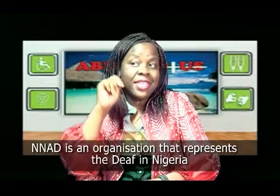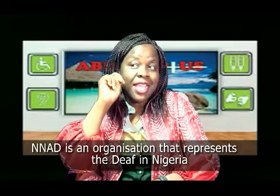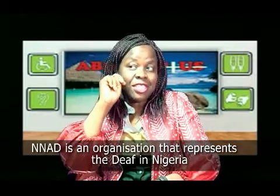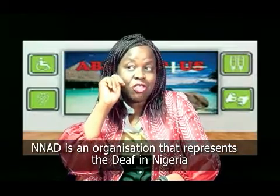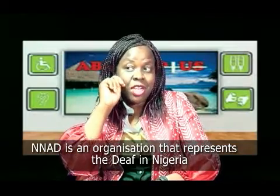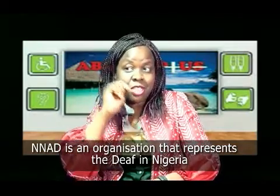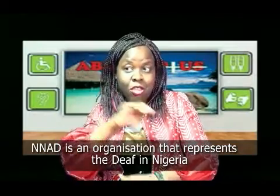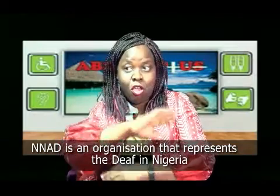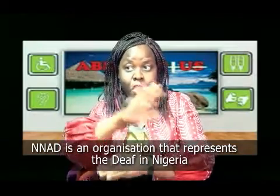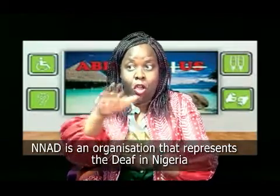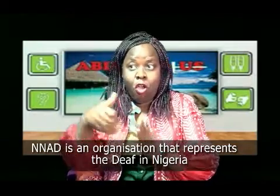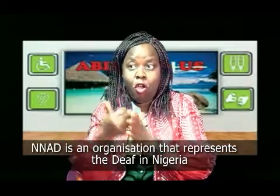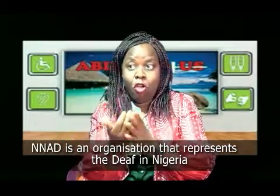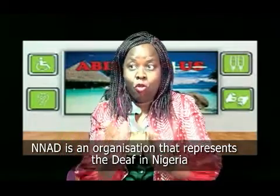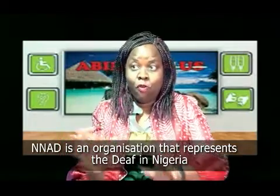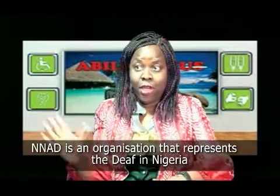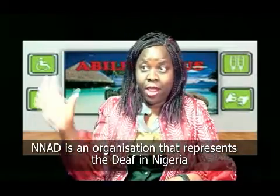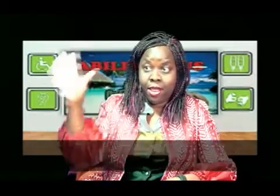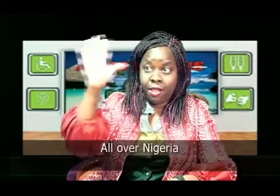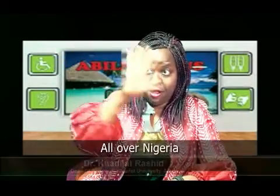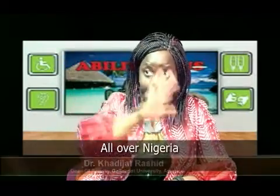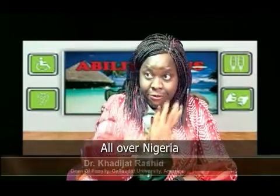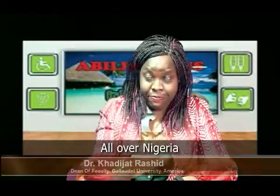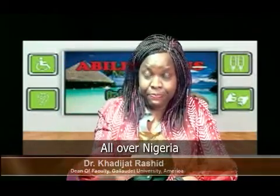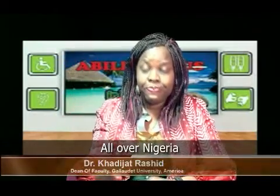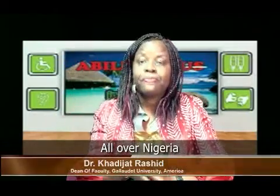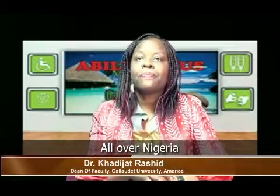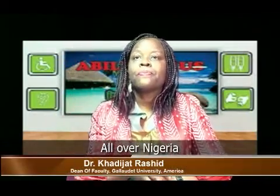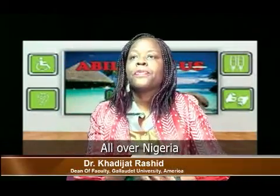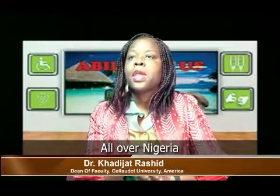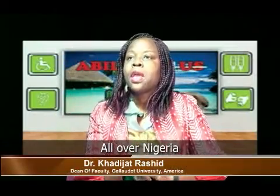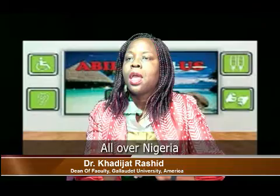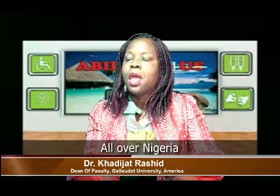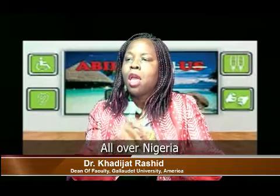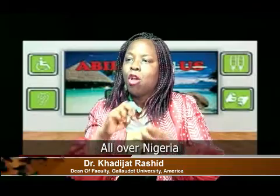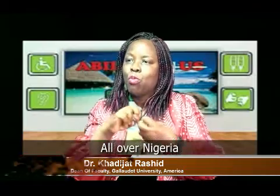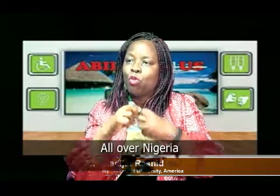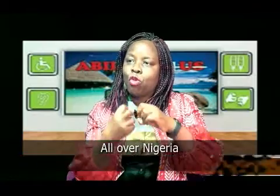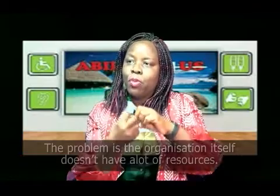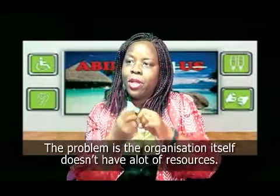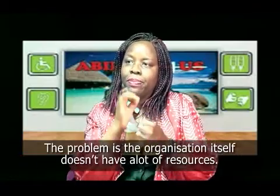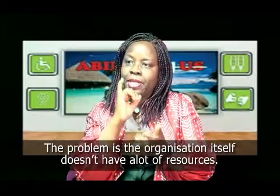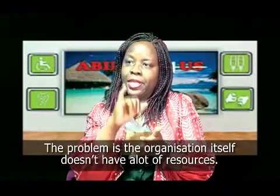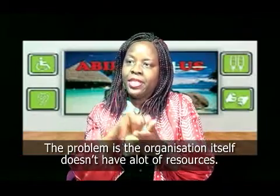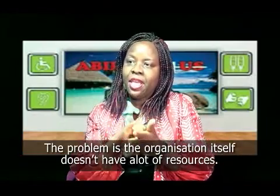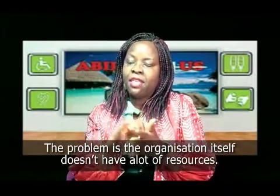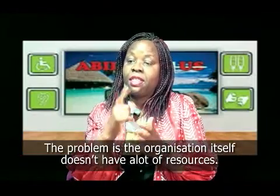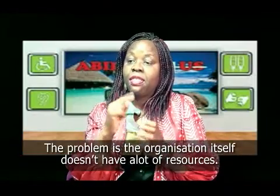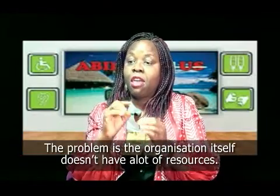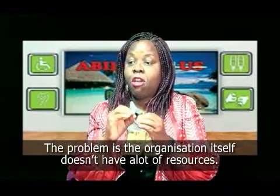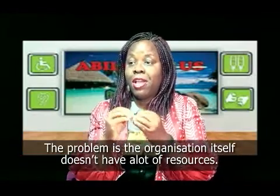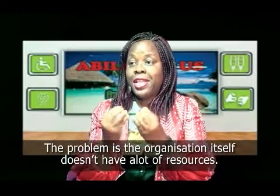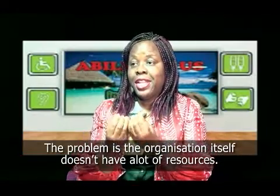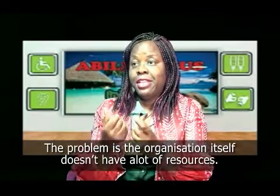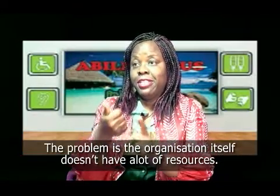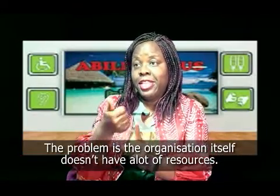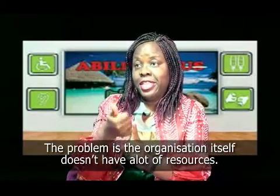represents the deaf in Nigeria, all over Nigeria. The problem is that the